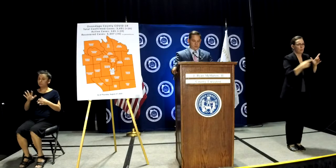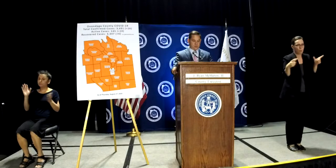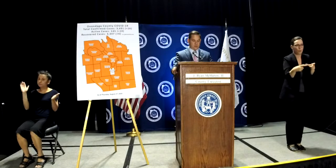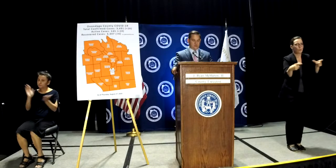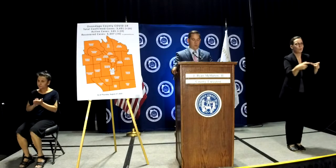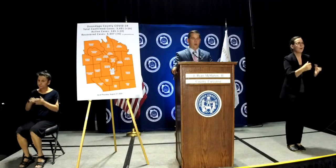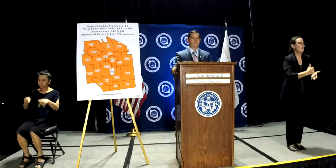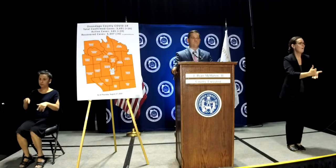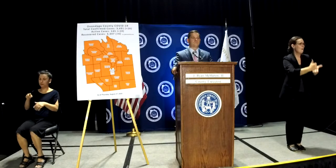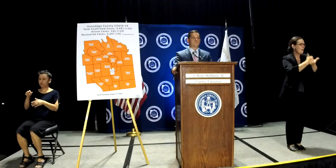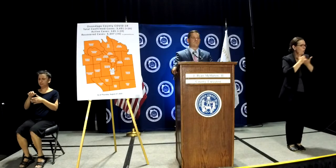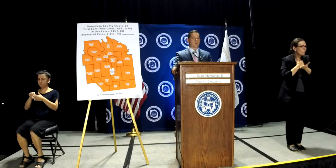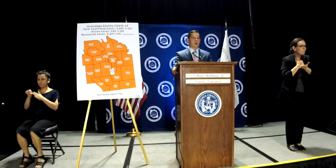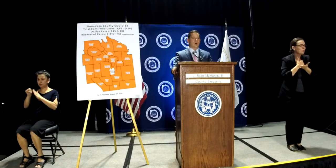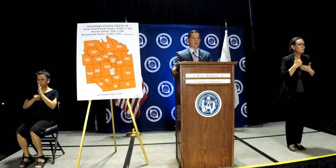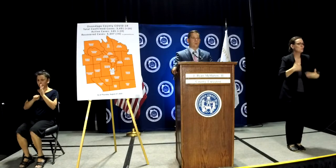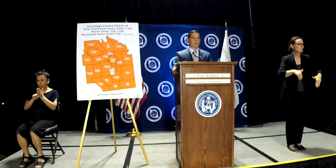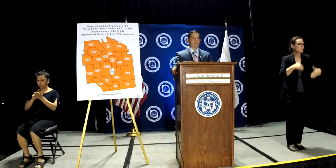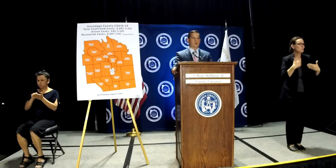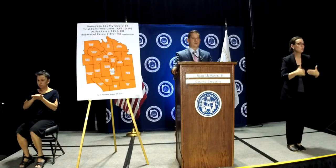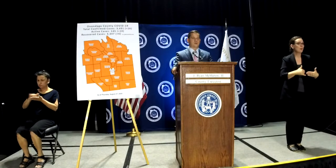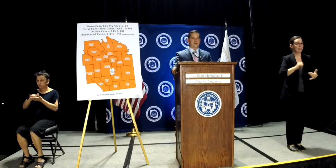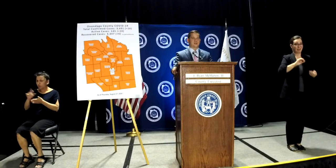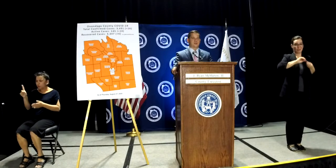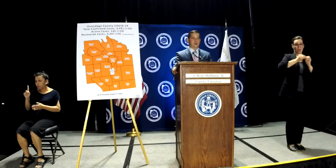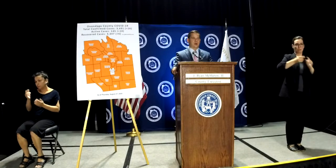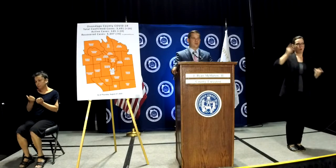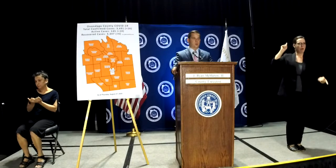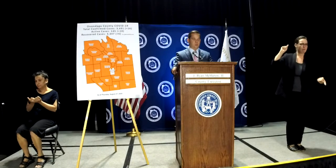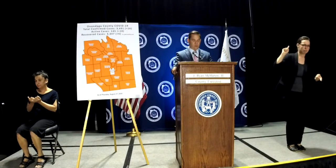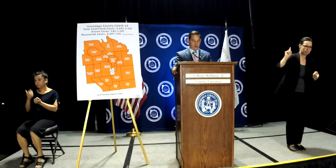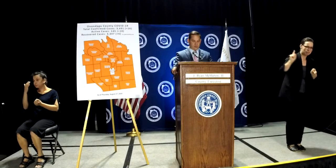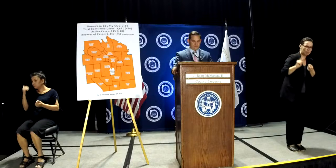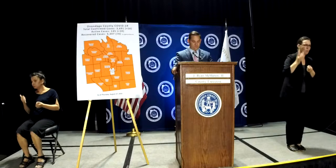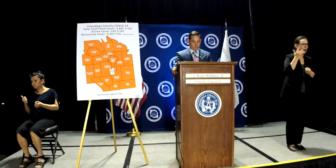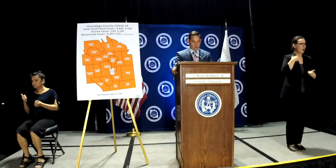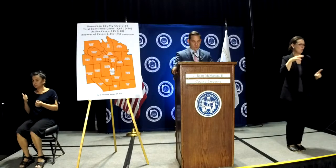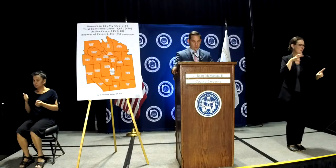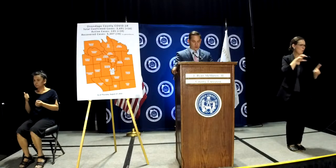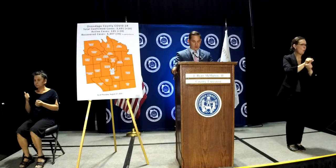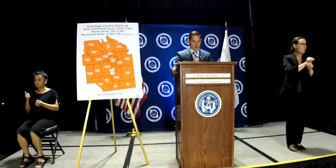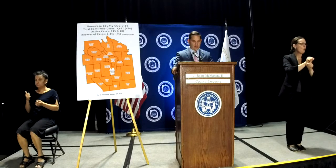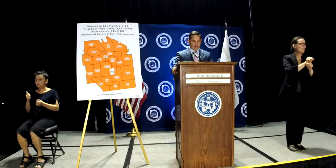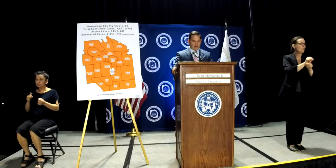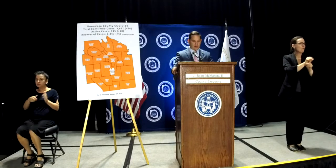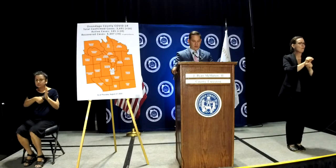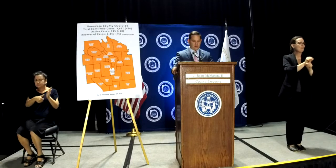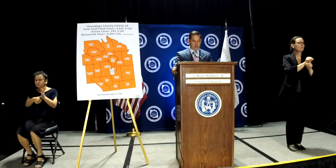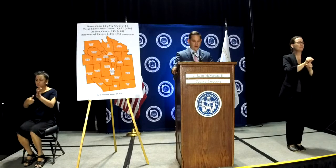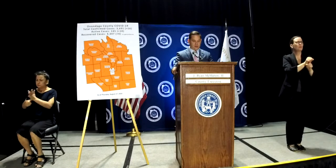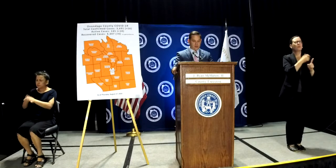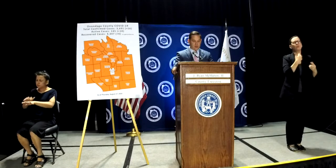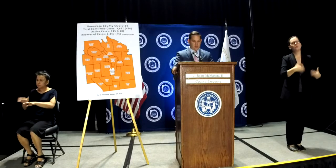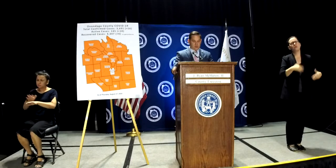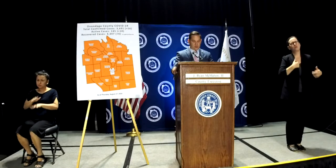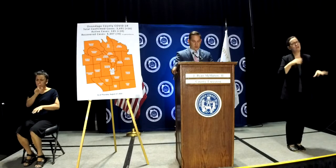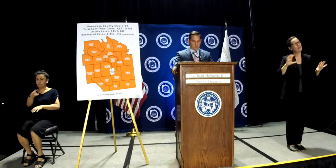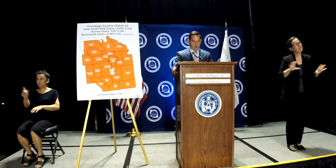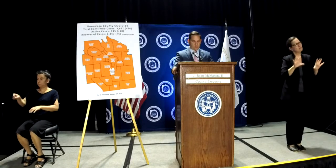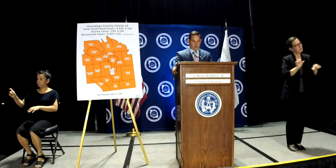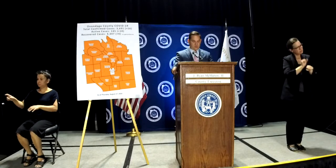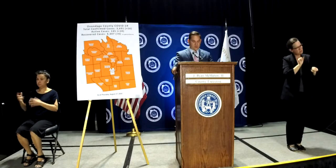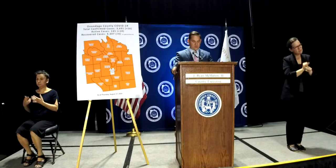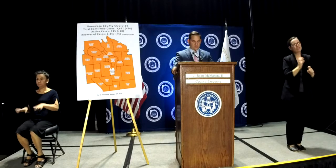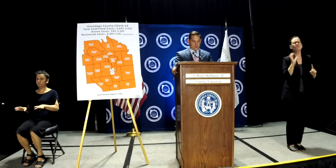is at this point because of the testing strategy we implemented, certainly here in Onondaga County and beyond.